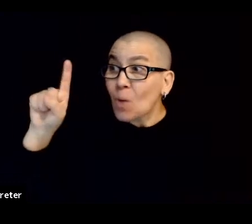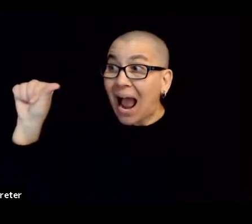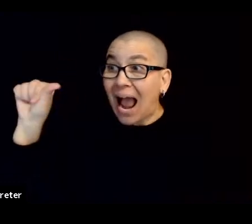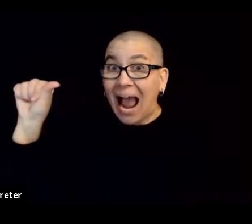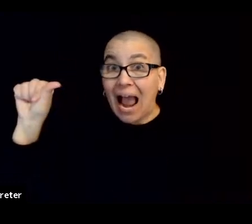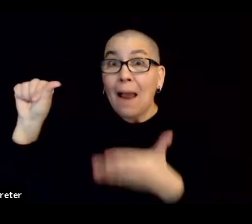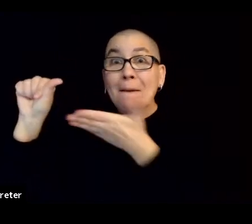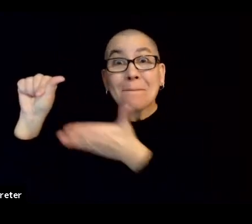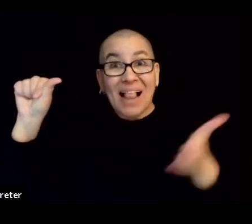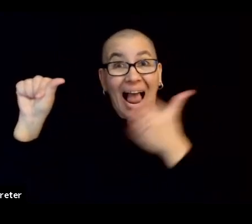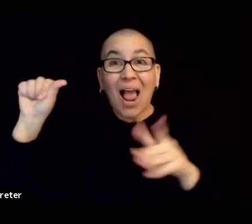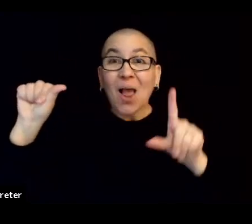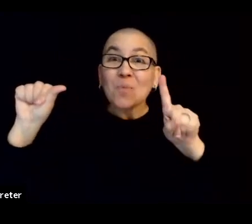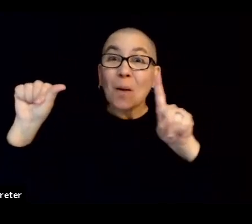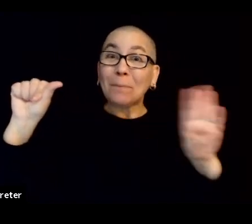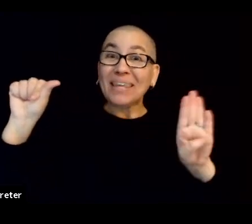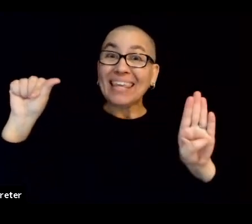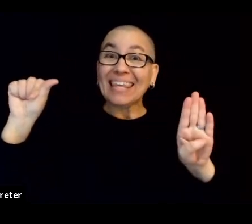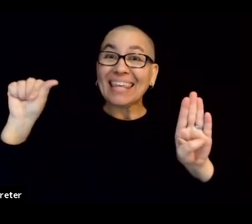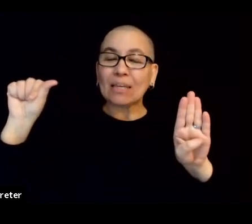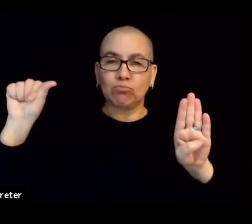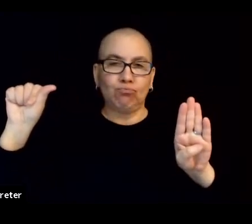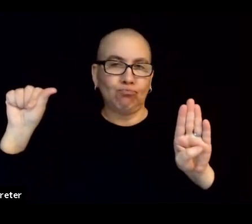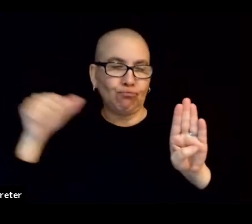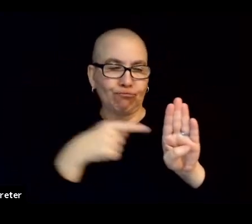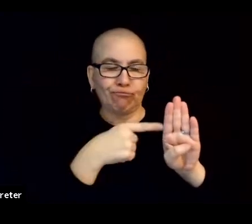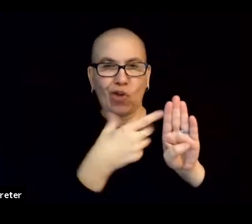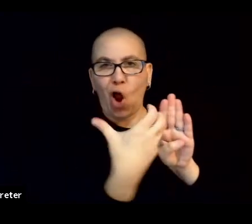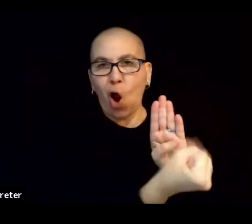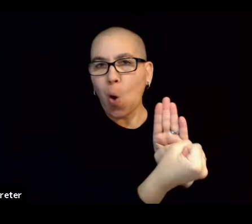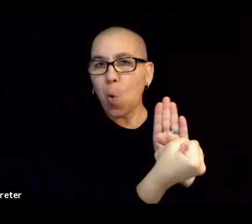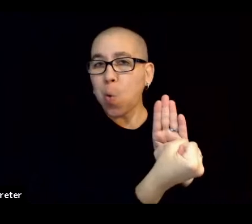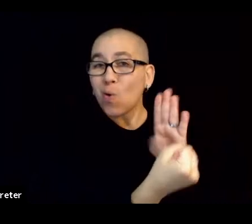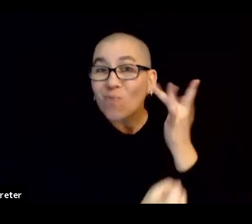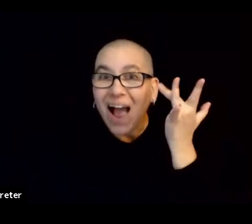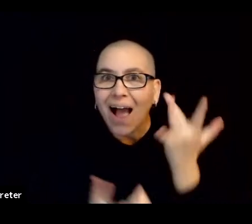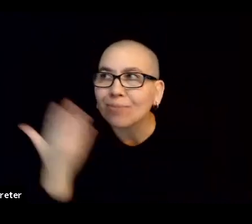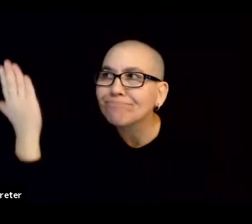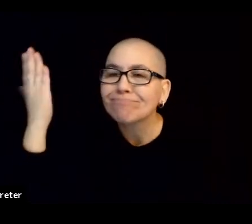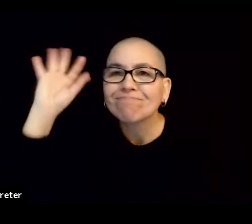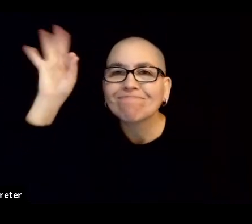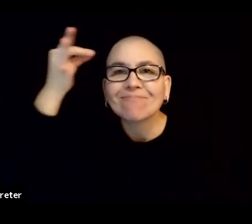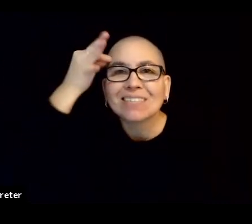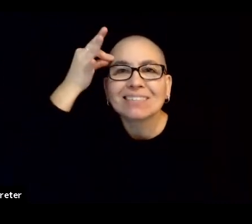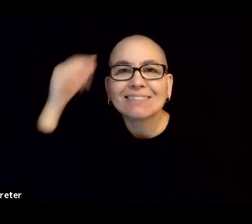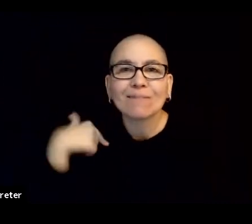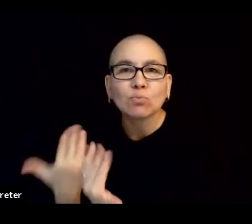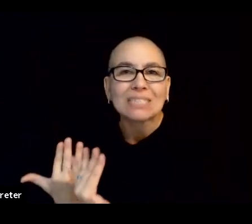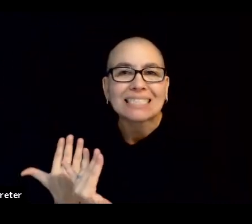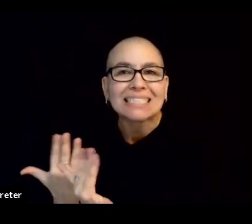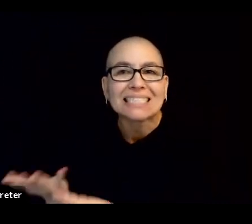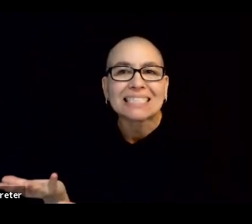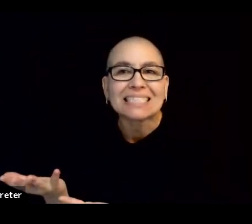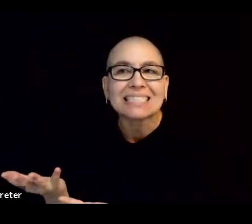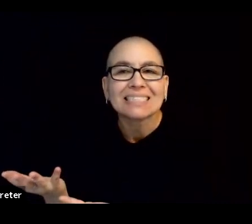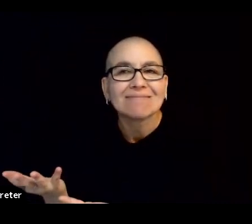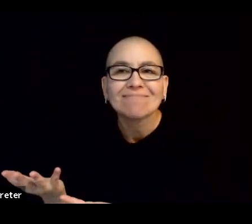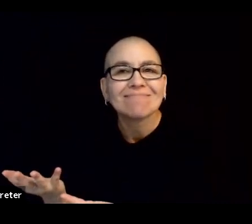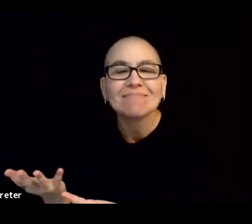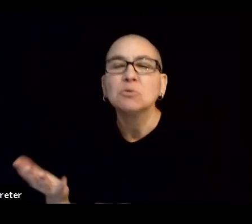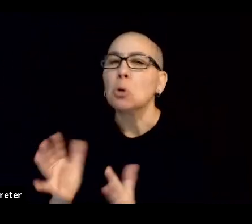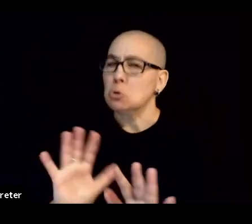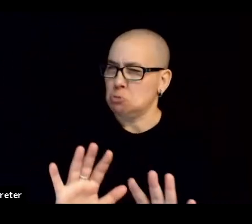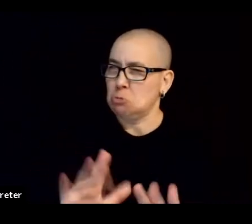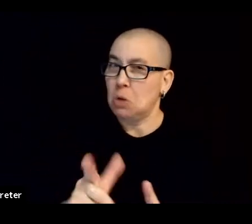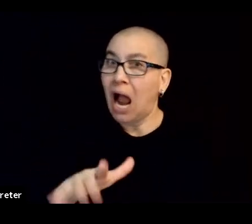federal clarity on the next steps in that larger process. But as the governor said, we're not sitting still. We are